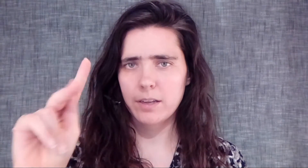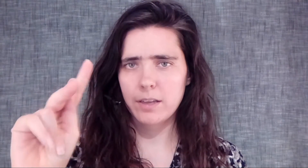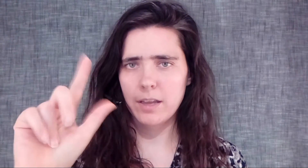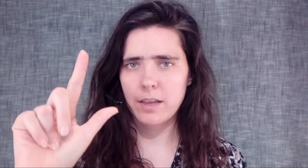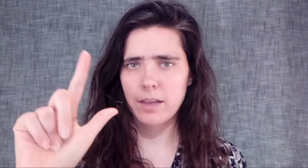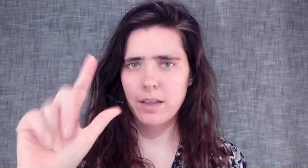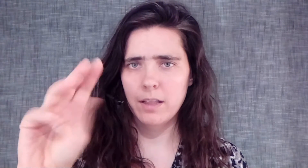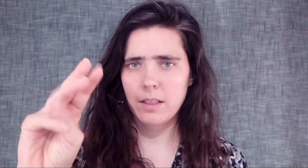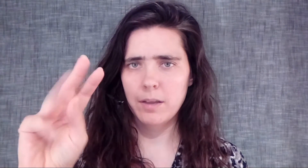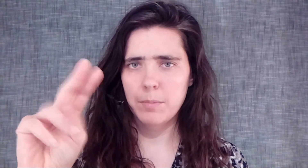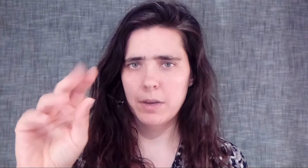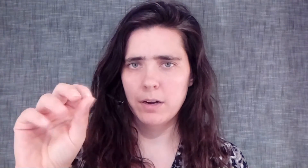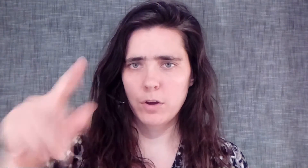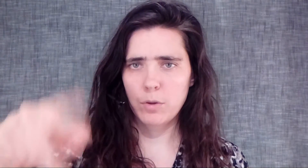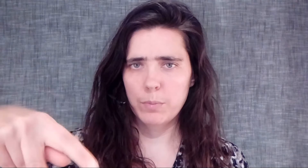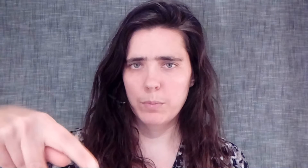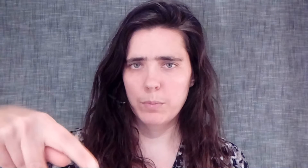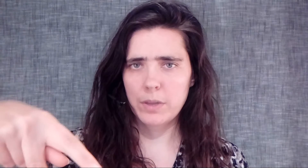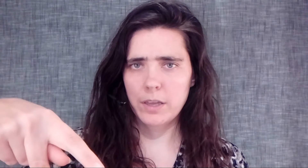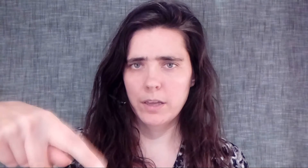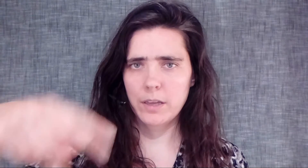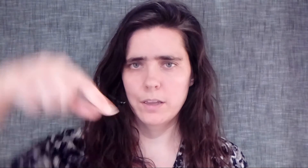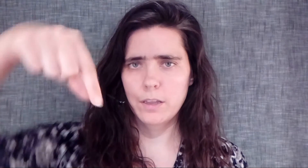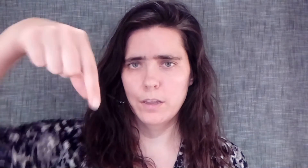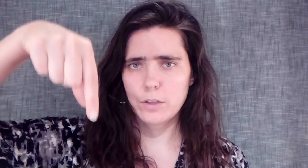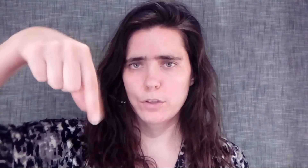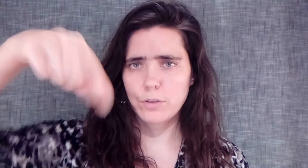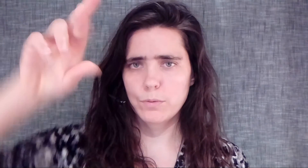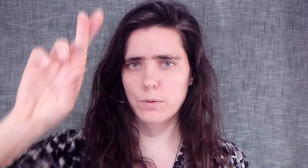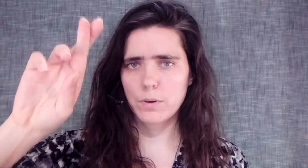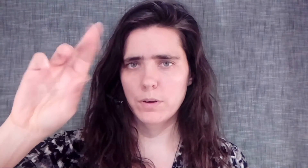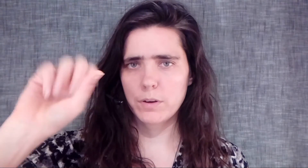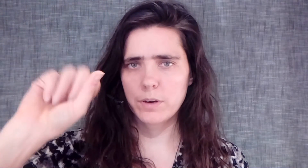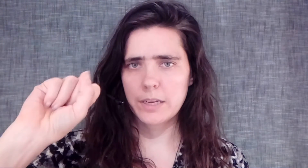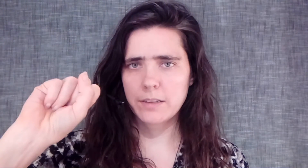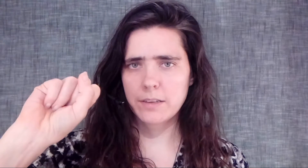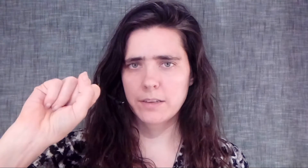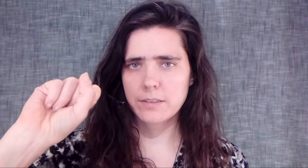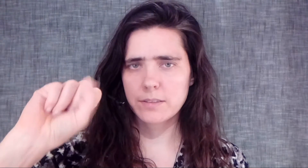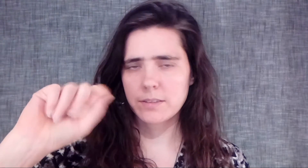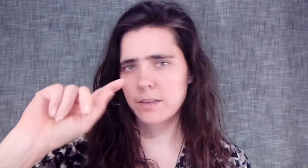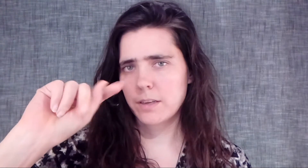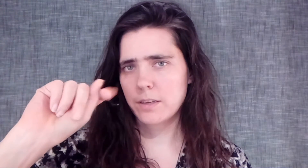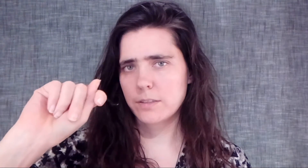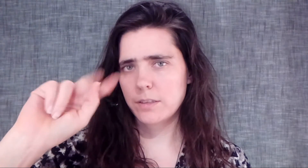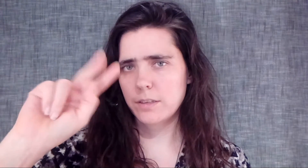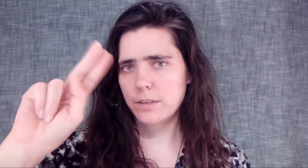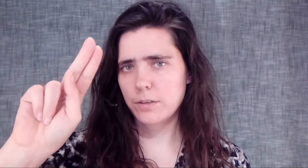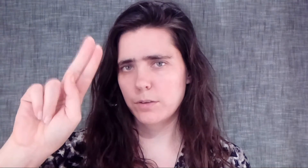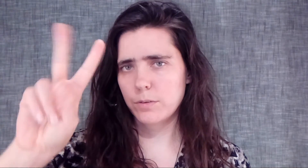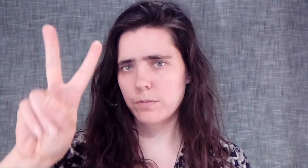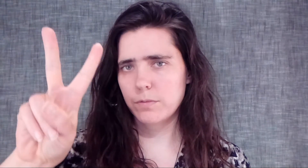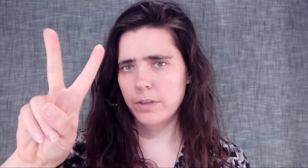K, L, M, N, O, P, Q, R, S, T, U,